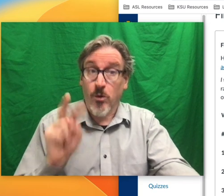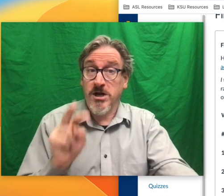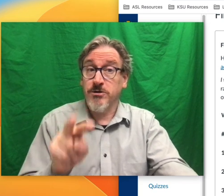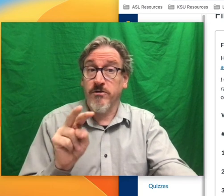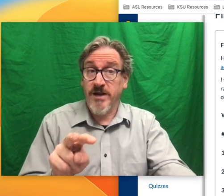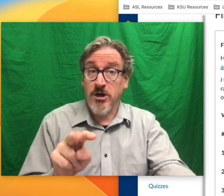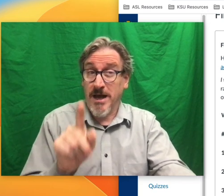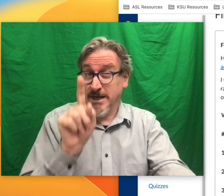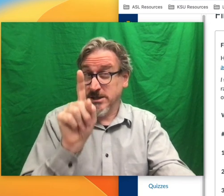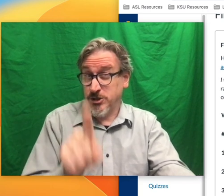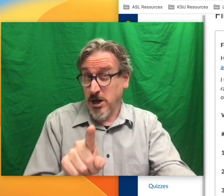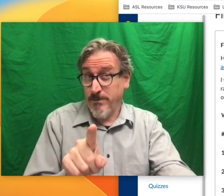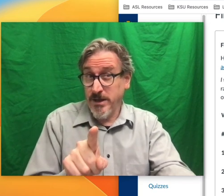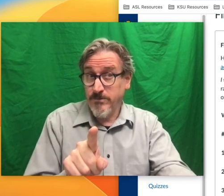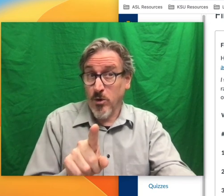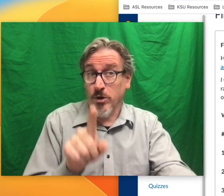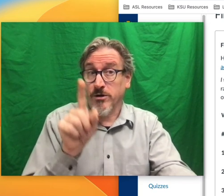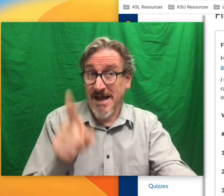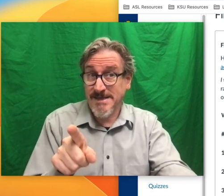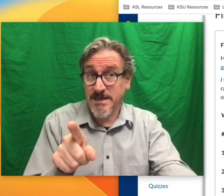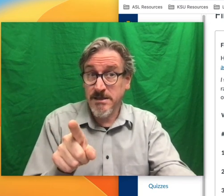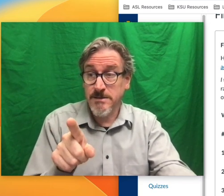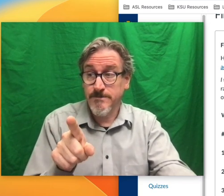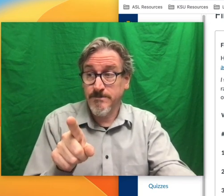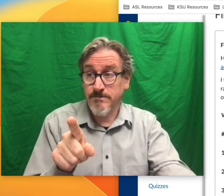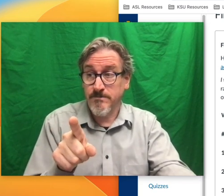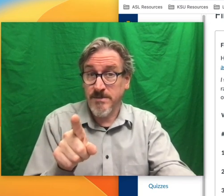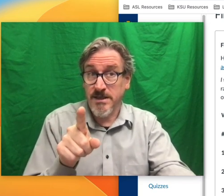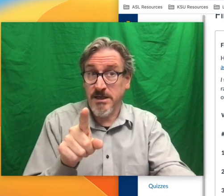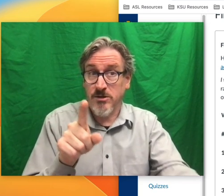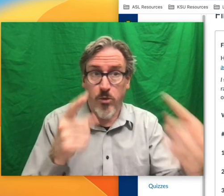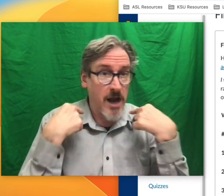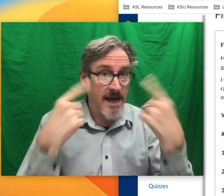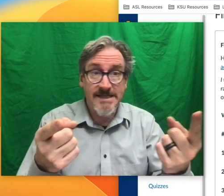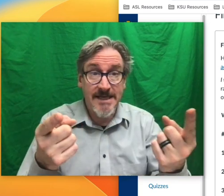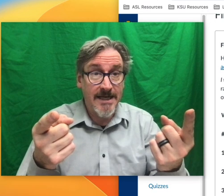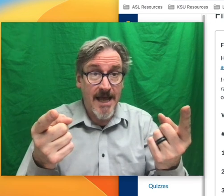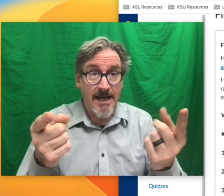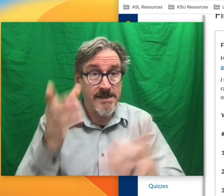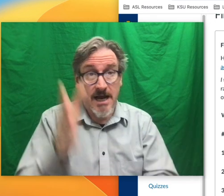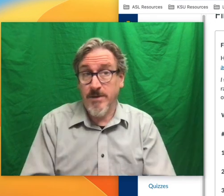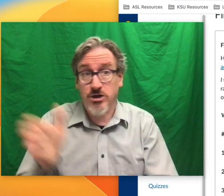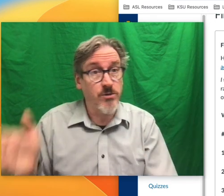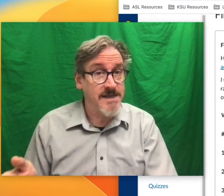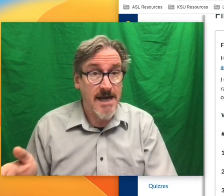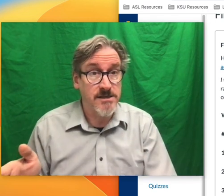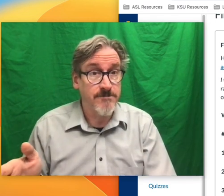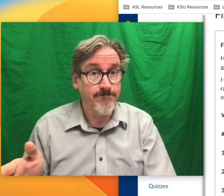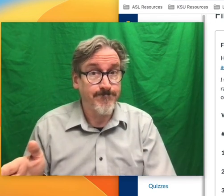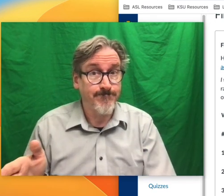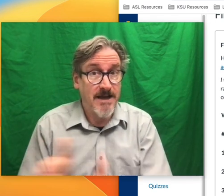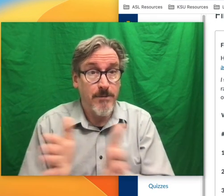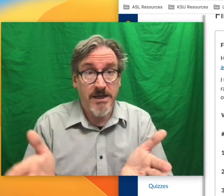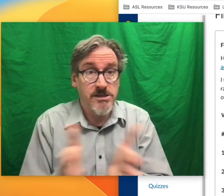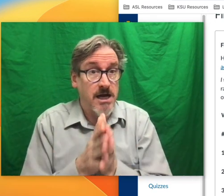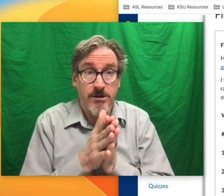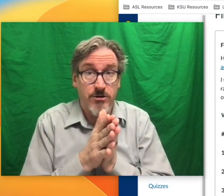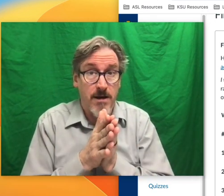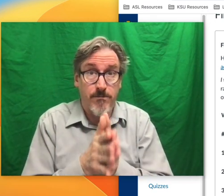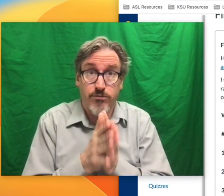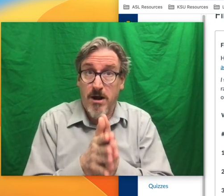If you're watching your own video and it's choppy or you're hesitant, what I see in that is I'm not sure what's next, and that